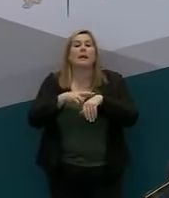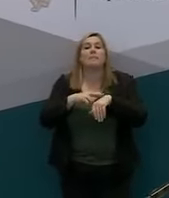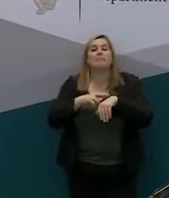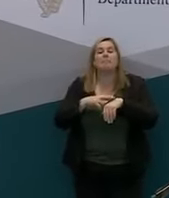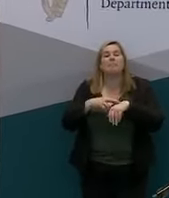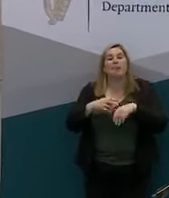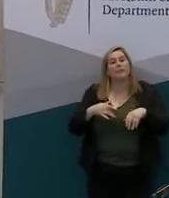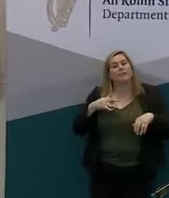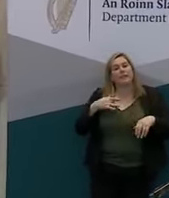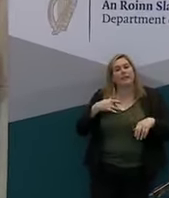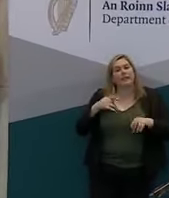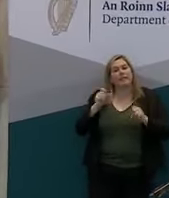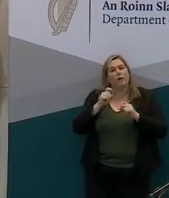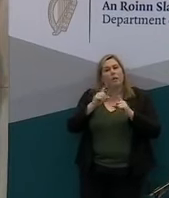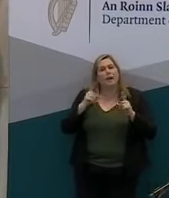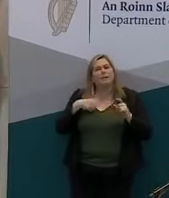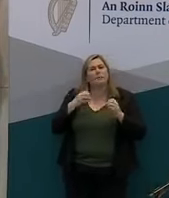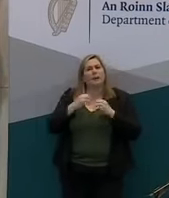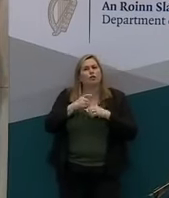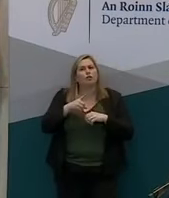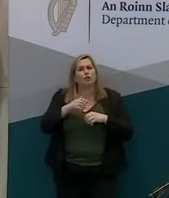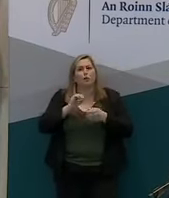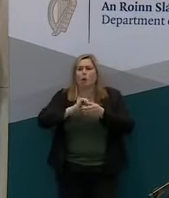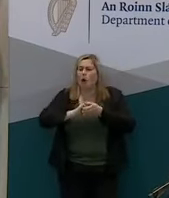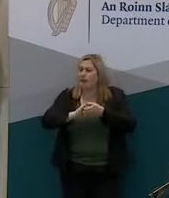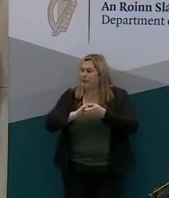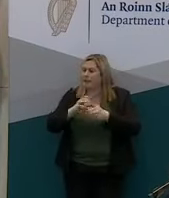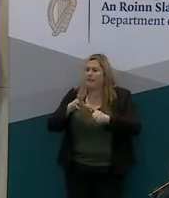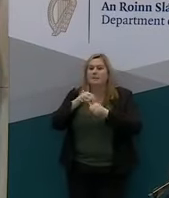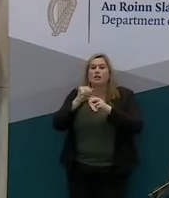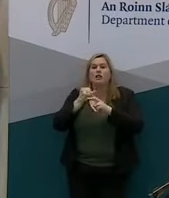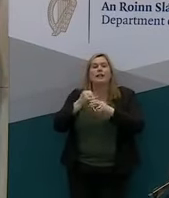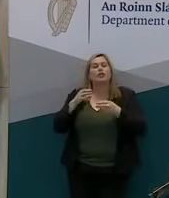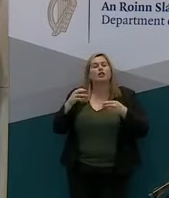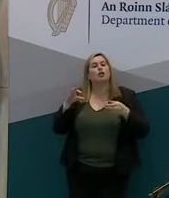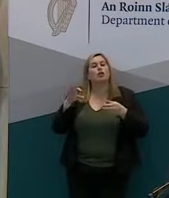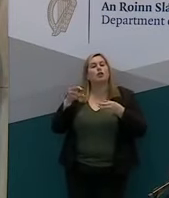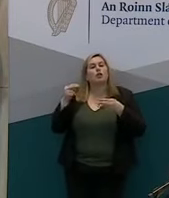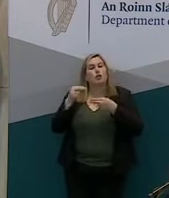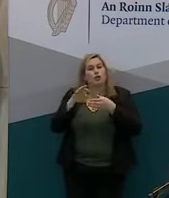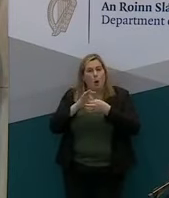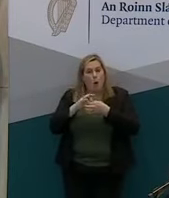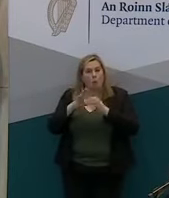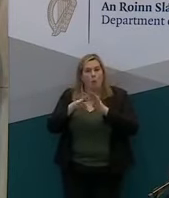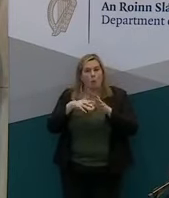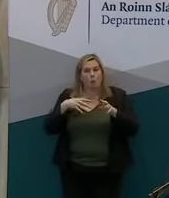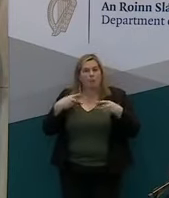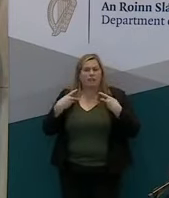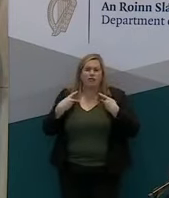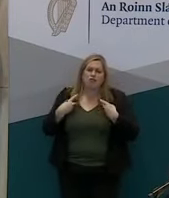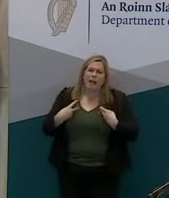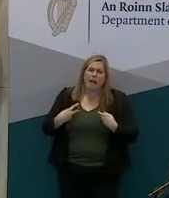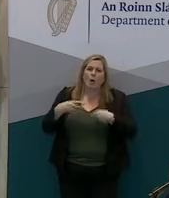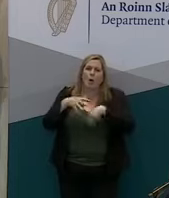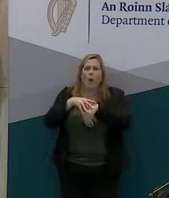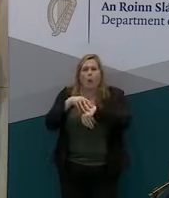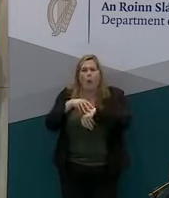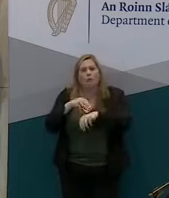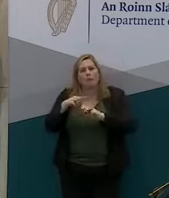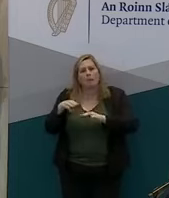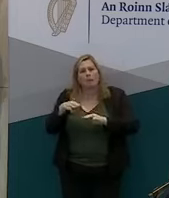earlier to one of your colleagues here, particularly in nursing homes among frailer older people. There's a very atypical